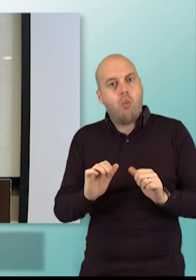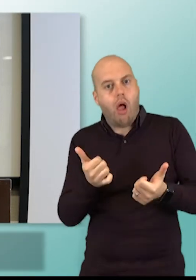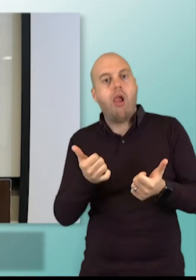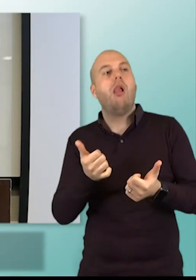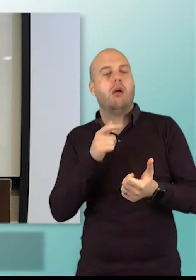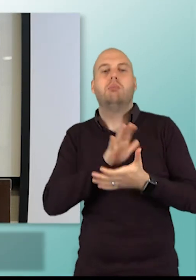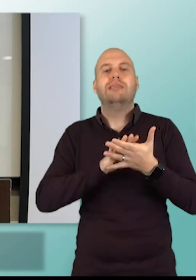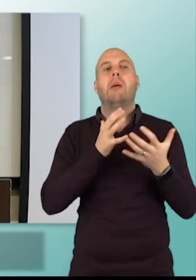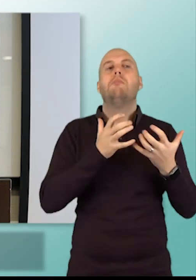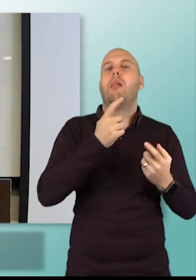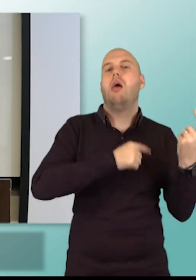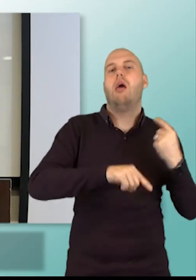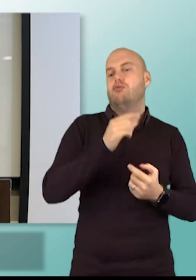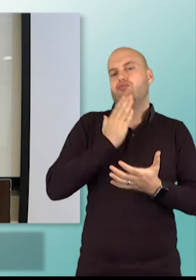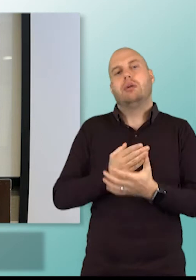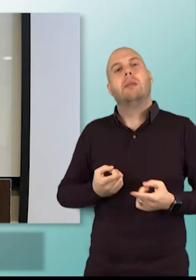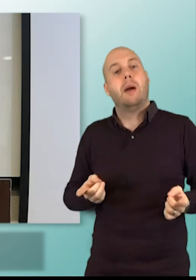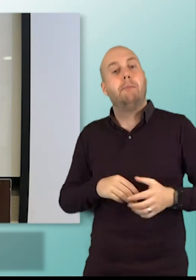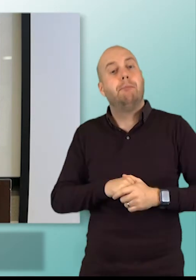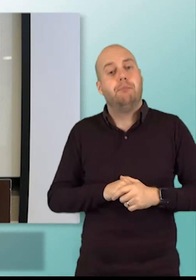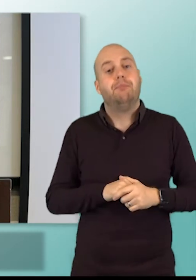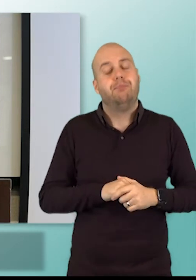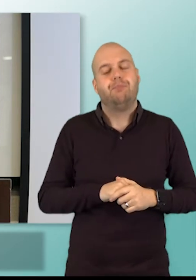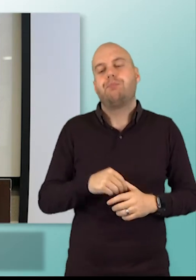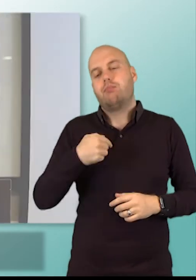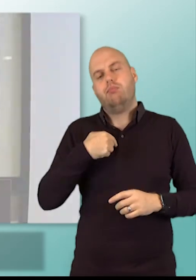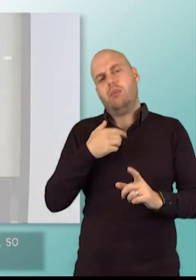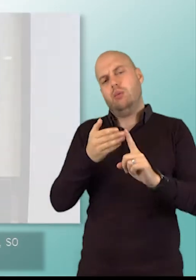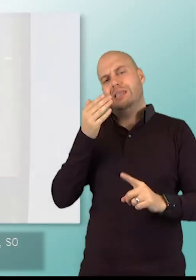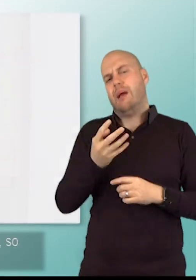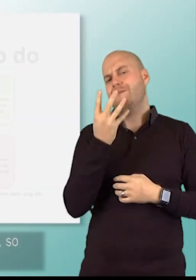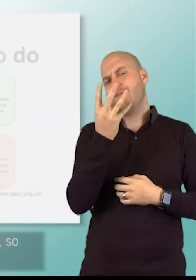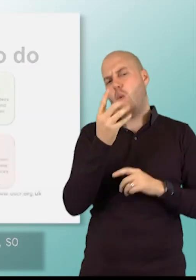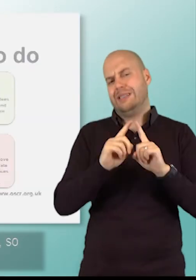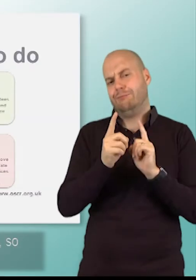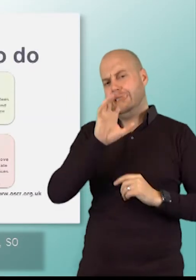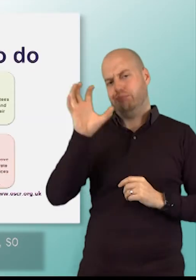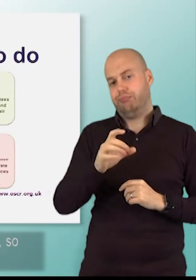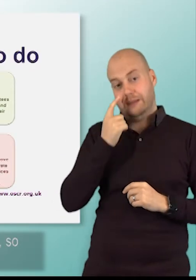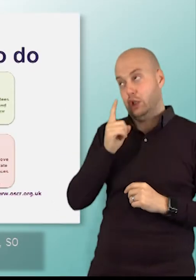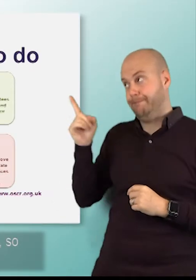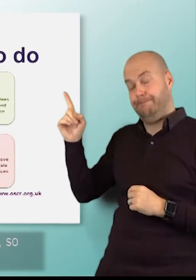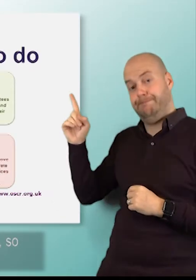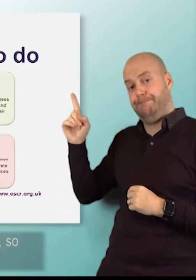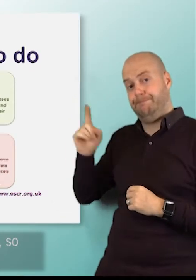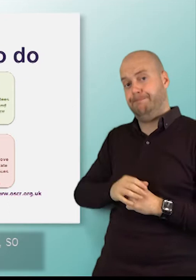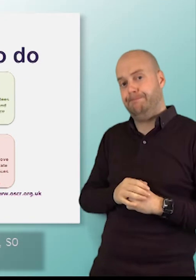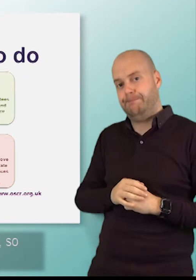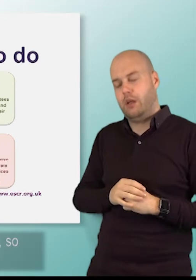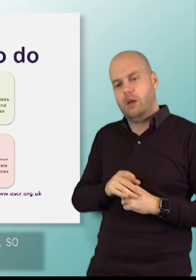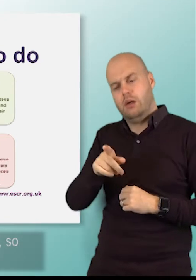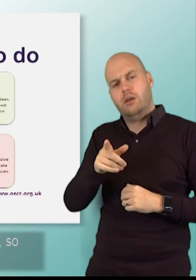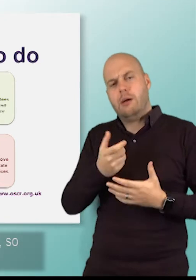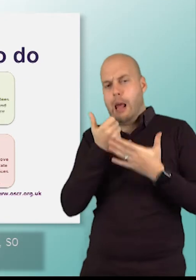in charities, and that's what our activities are focused on. And we've identified four main strands of what